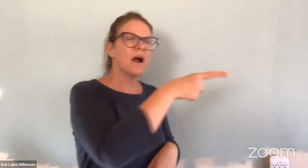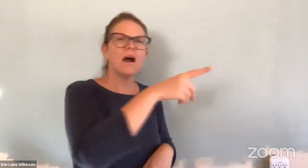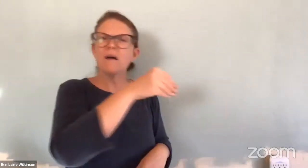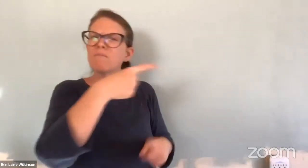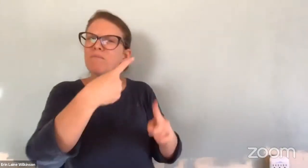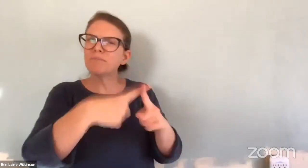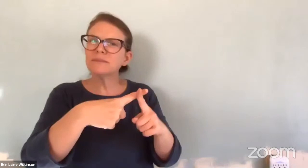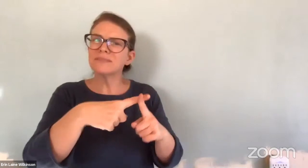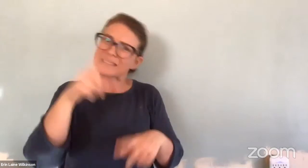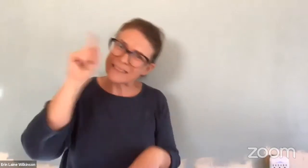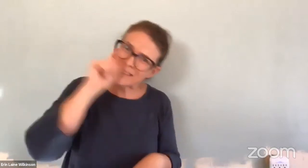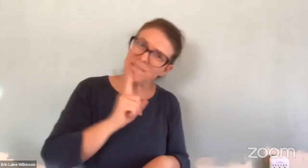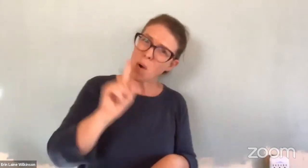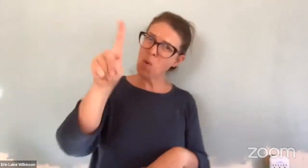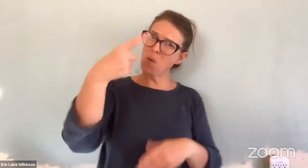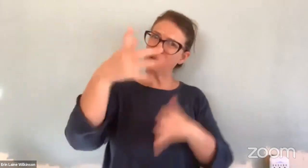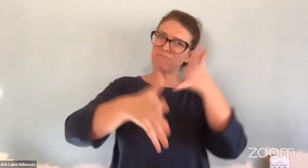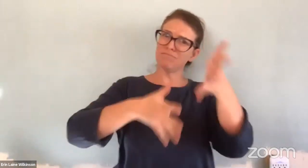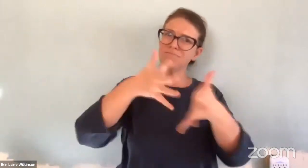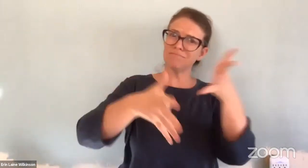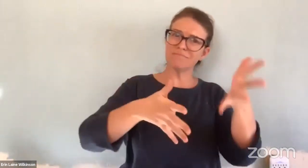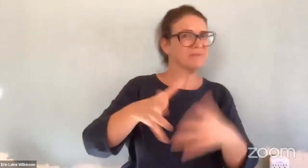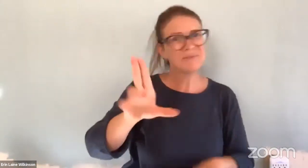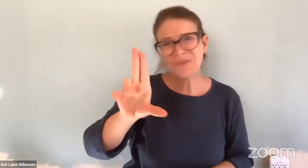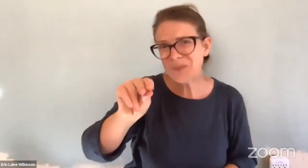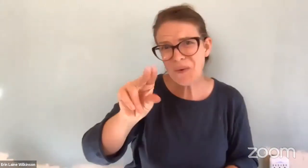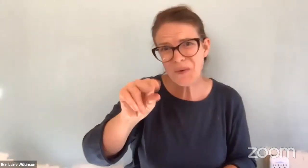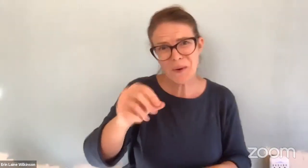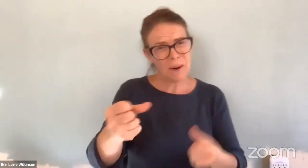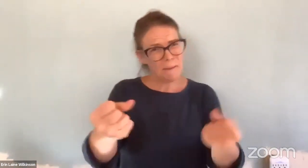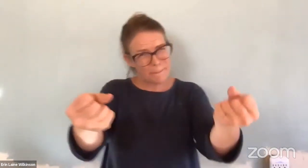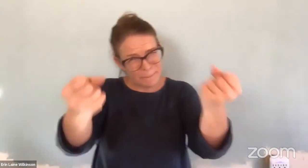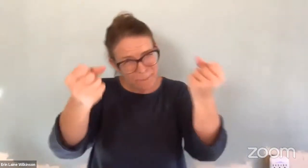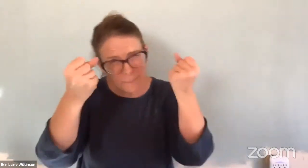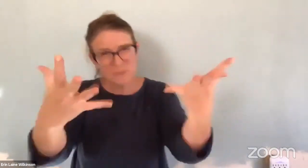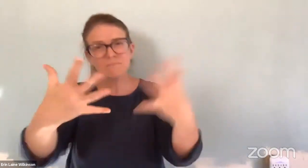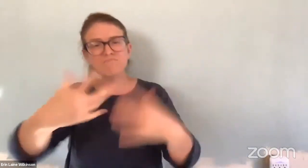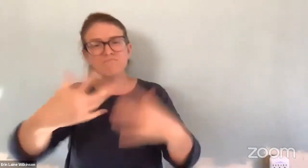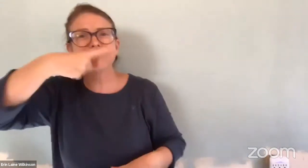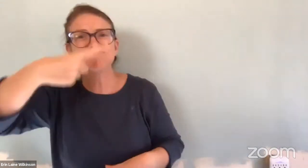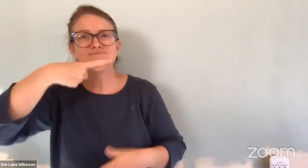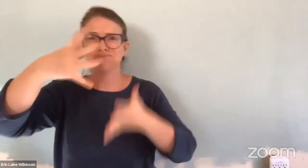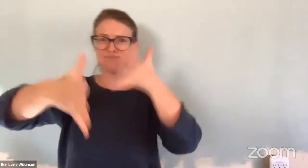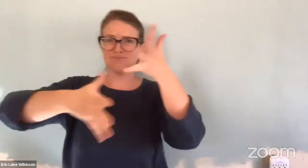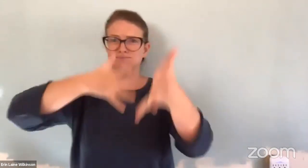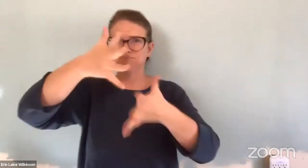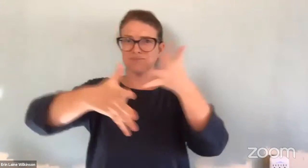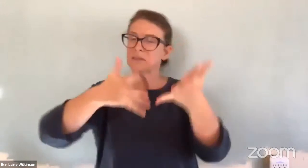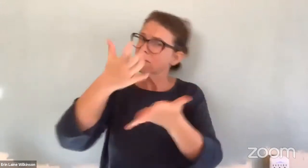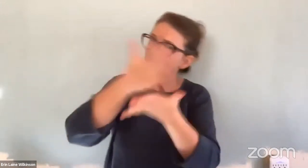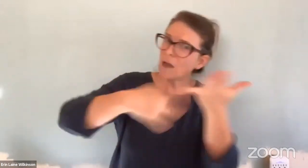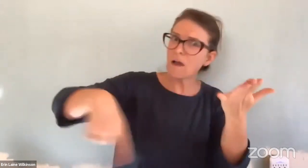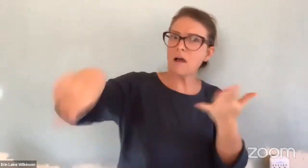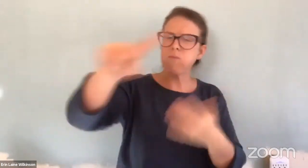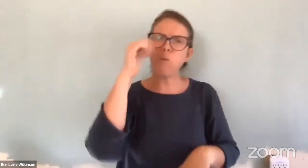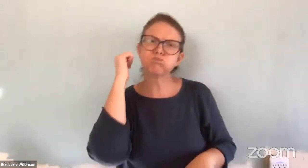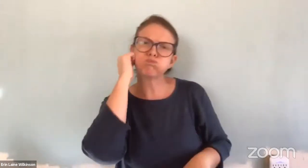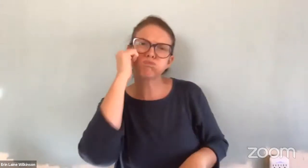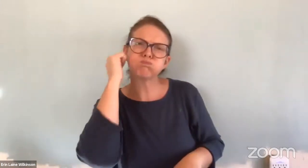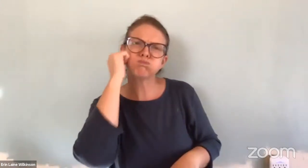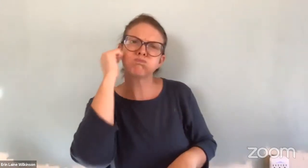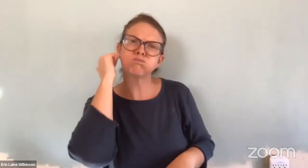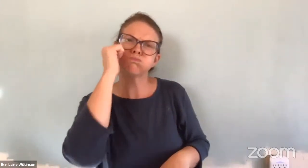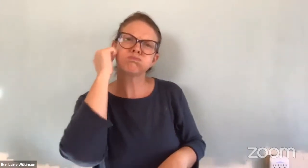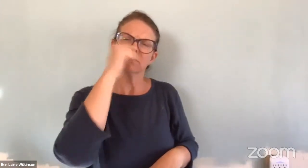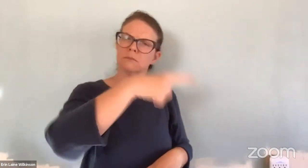don't forget deaf people, their experience, how they've gotten where they are. It's not just that they're users of sign language. I mean, there's hearing